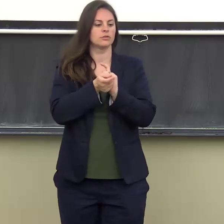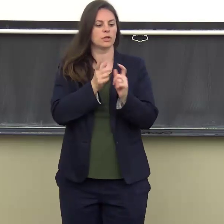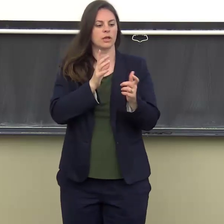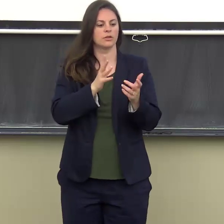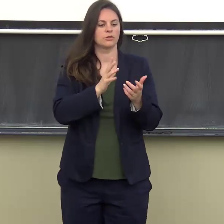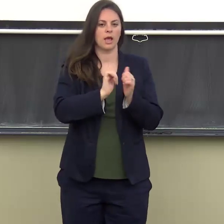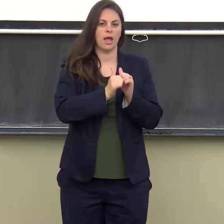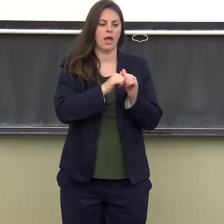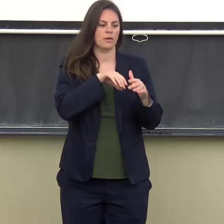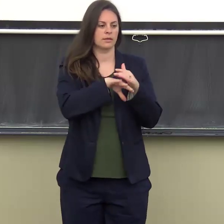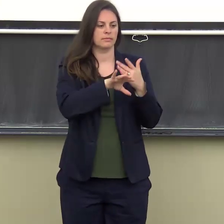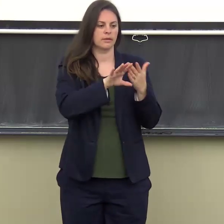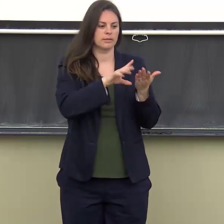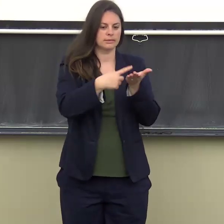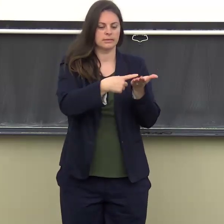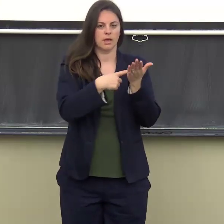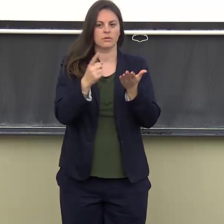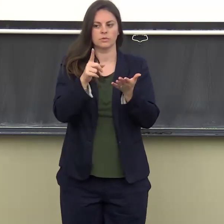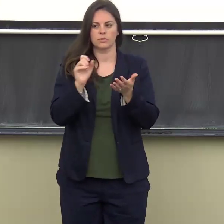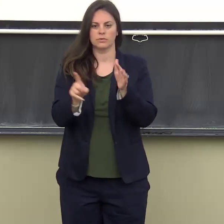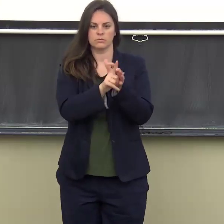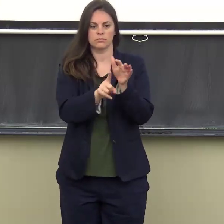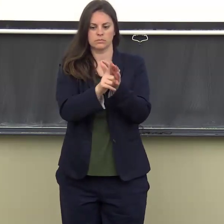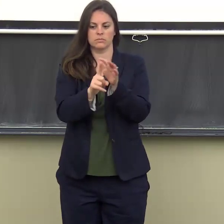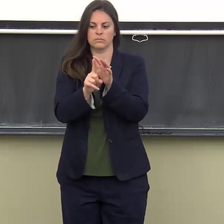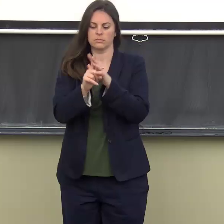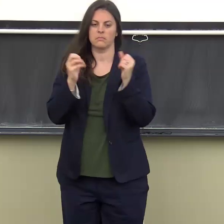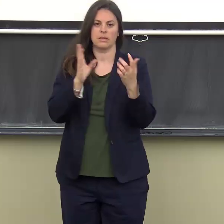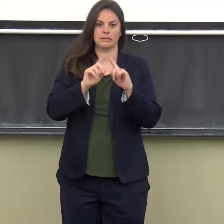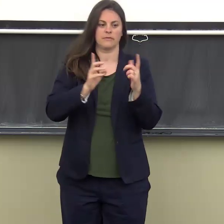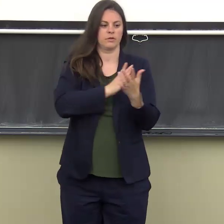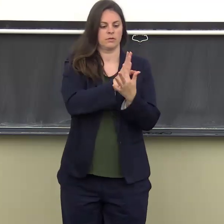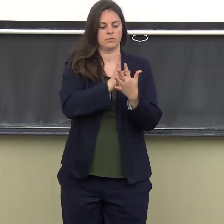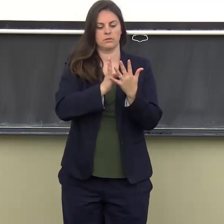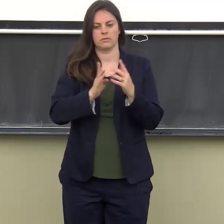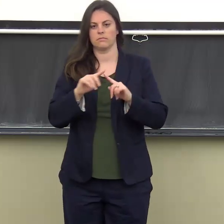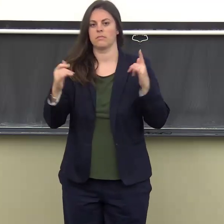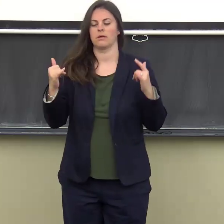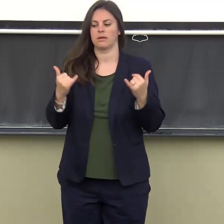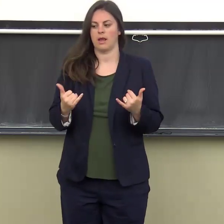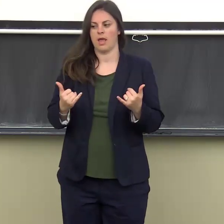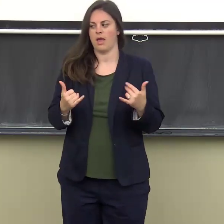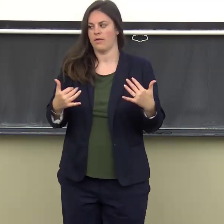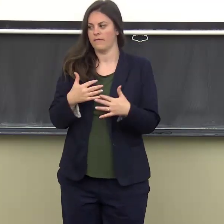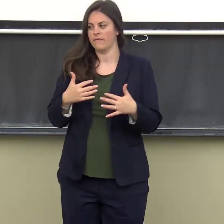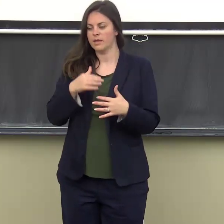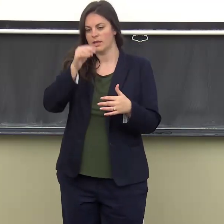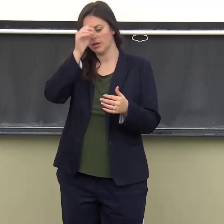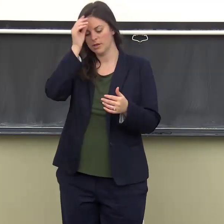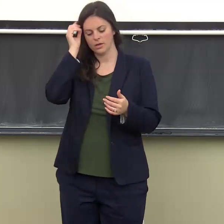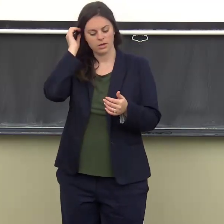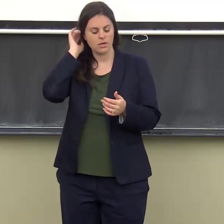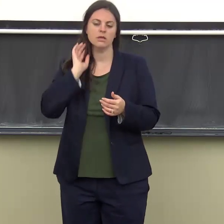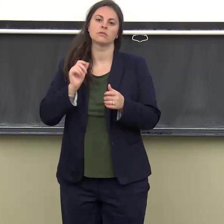You need to be very present, and present in many, many different forms. But this fear now is causing